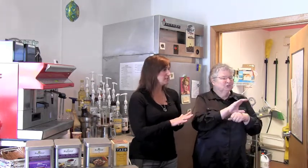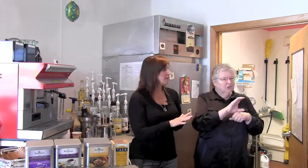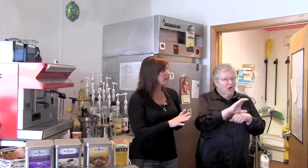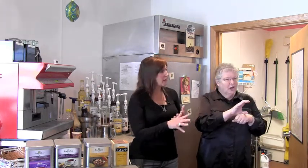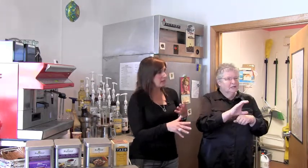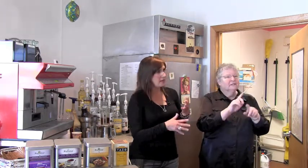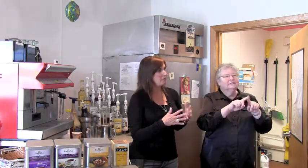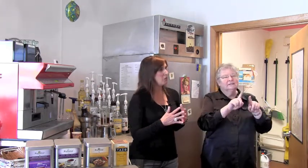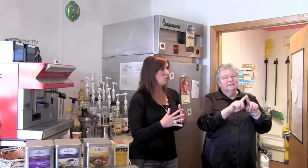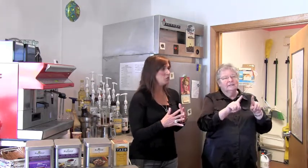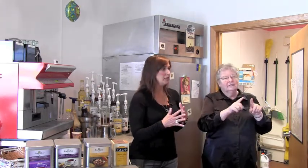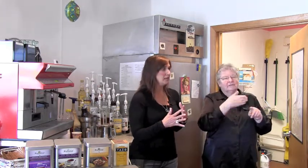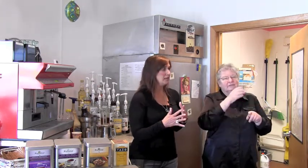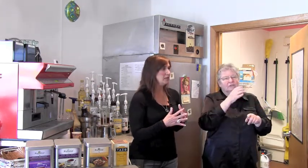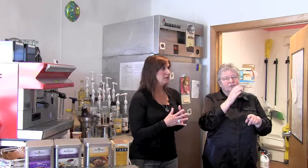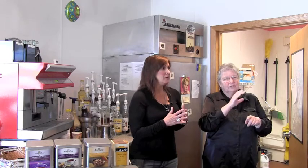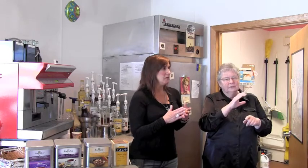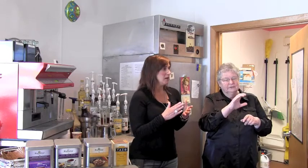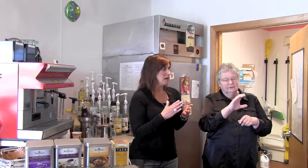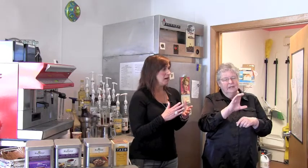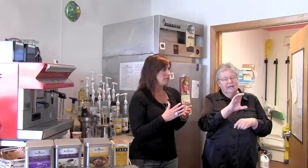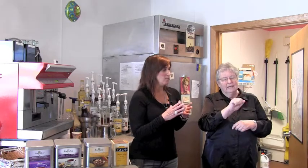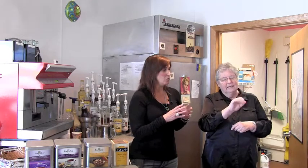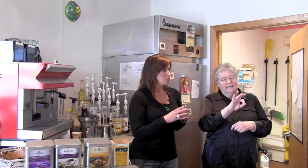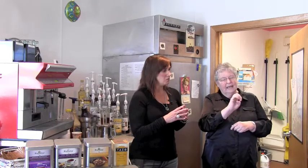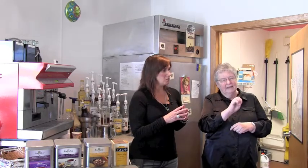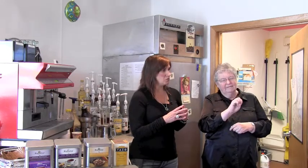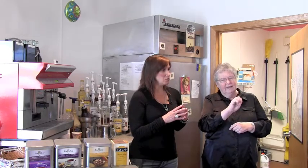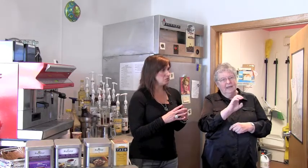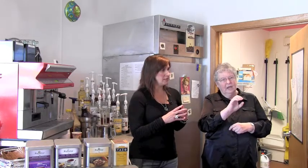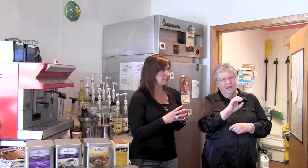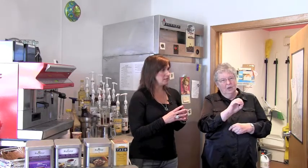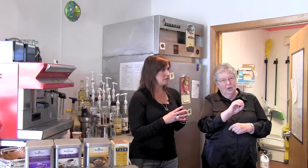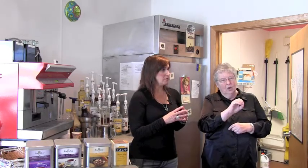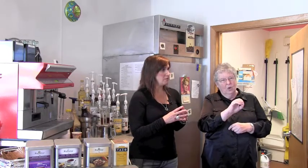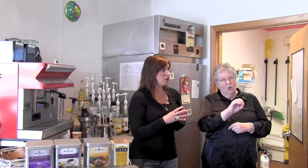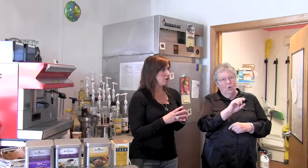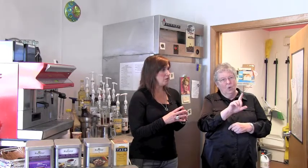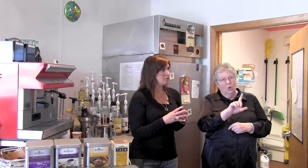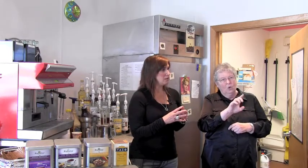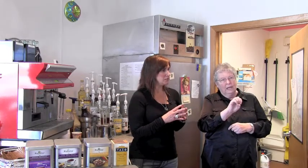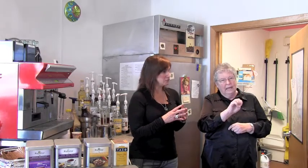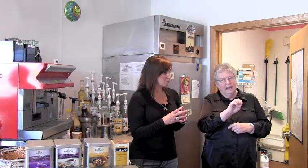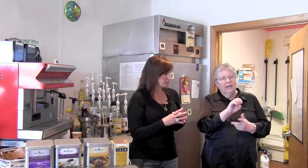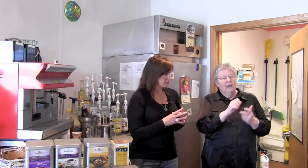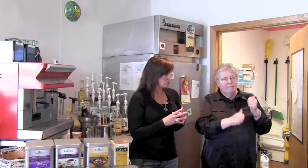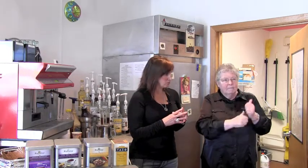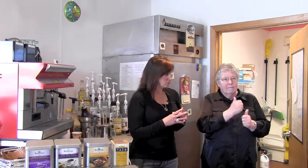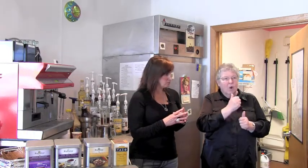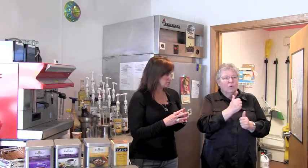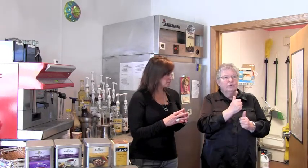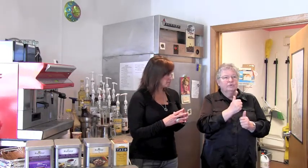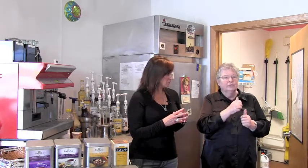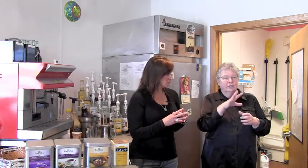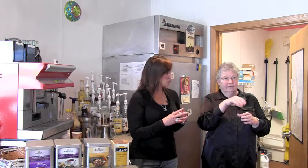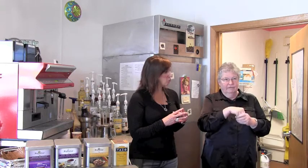different drinks like that, a cafe au lait. Most of those drinks involve